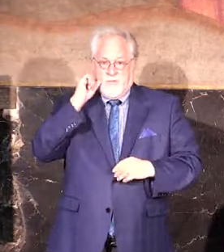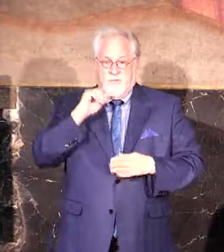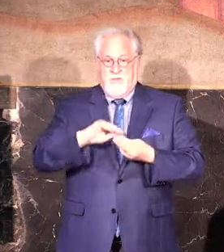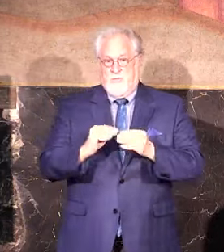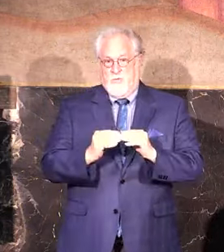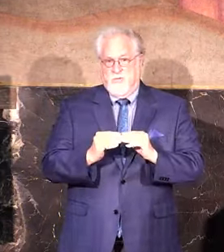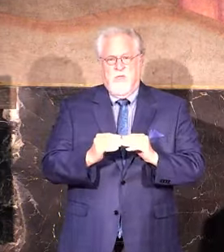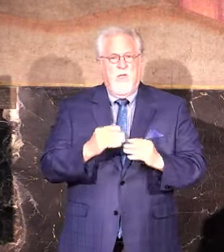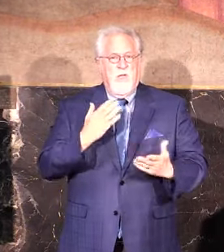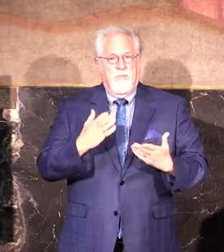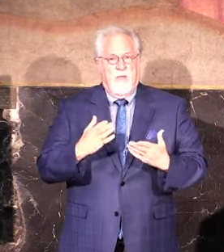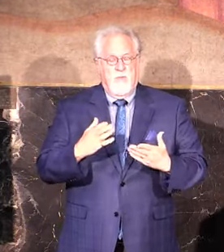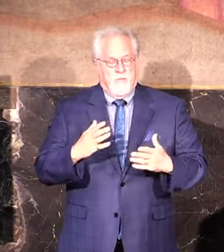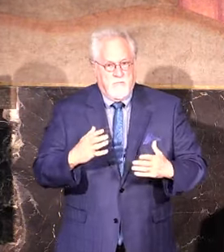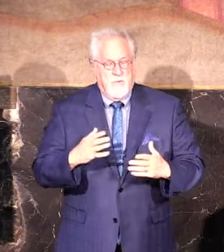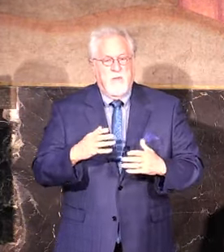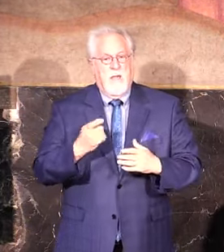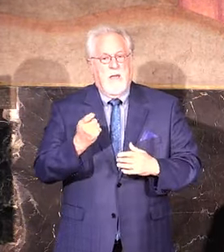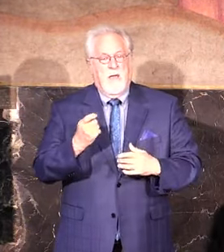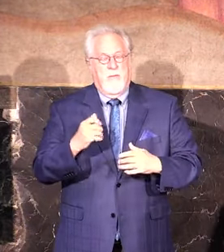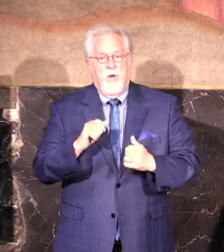you may have been jarred a little bit with the